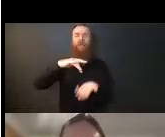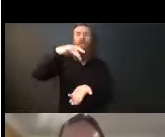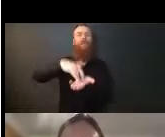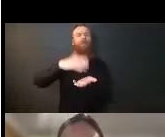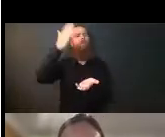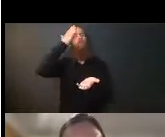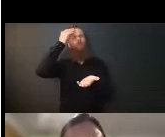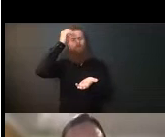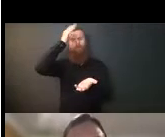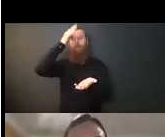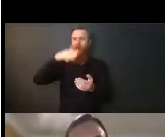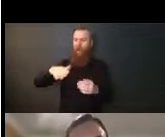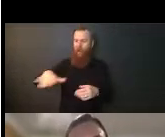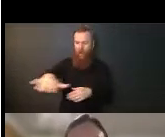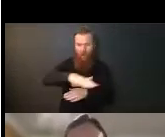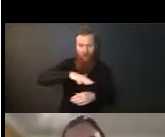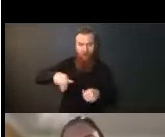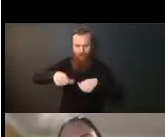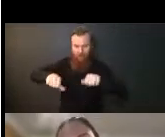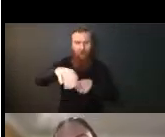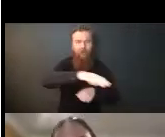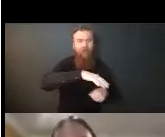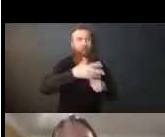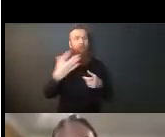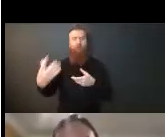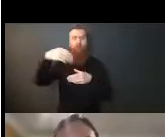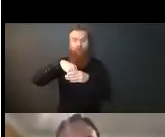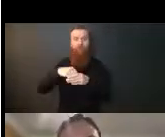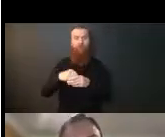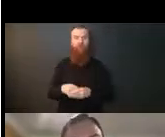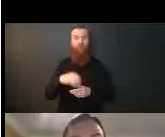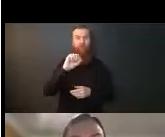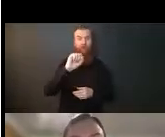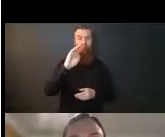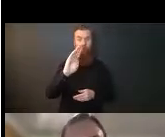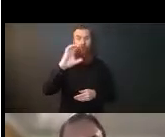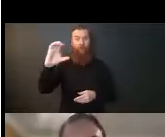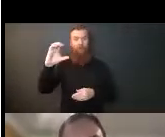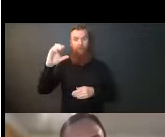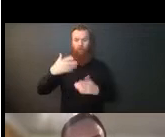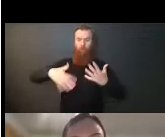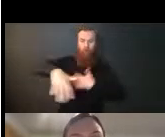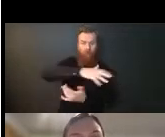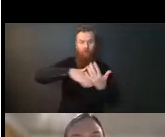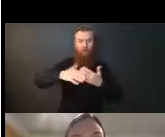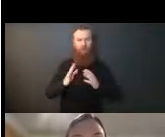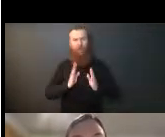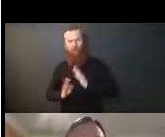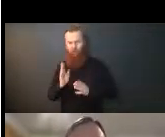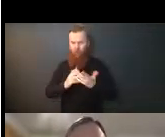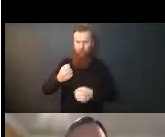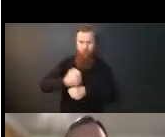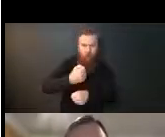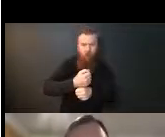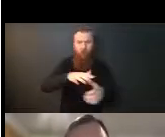or SBC work, communication for development or social and behavior change, or communication for social and behavior change work that